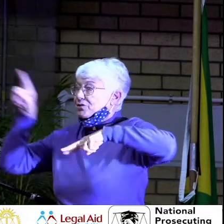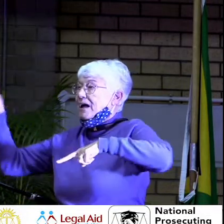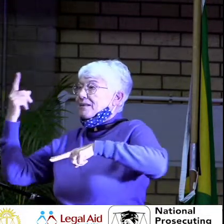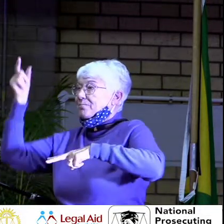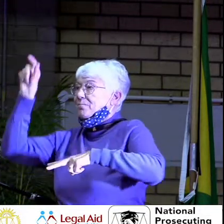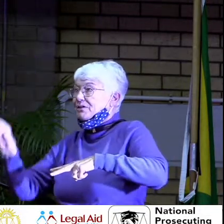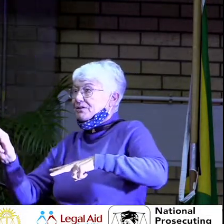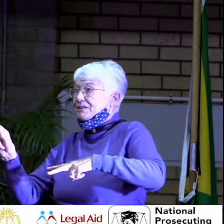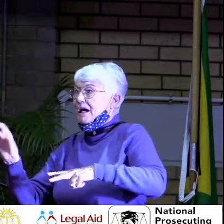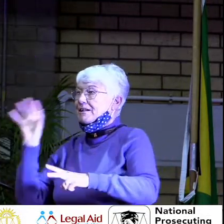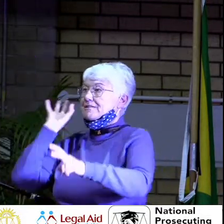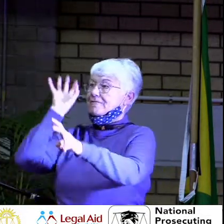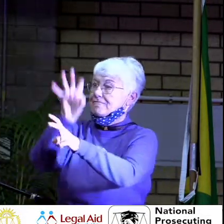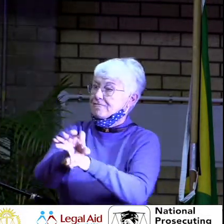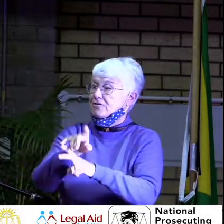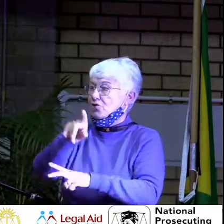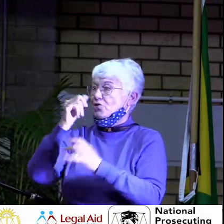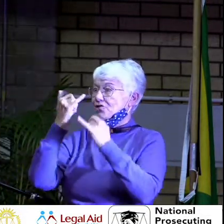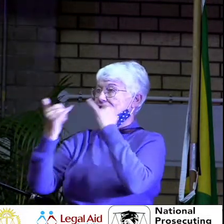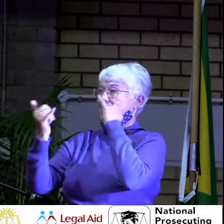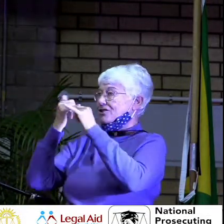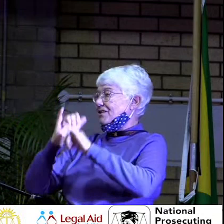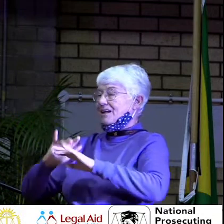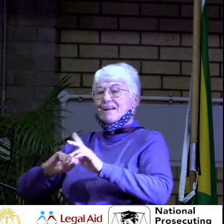to prevent